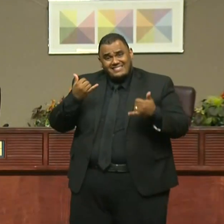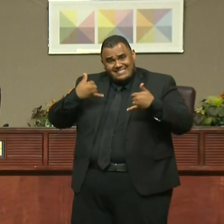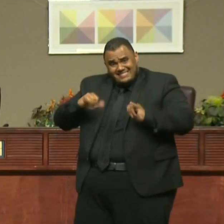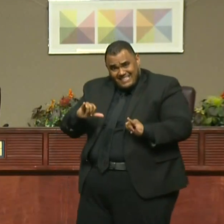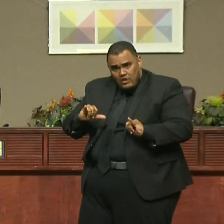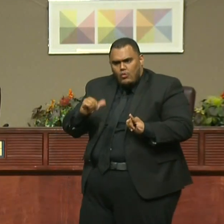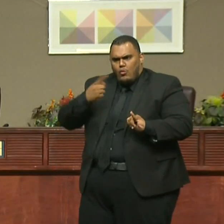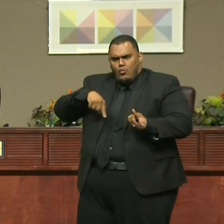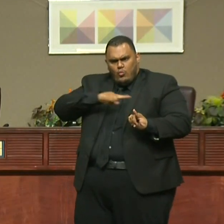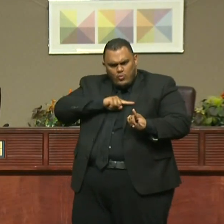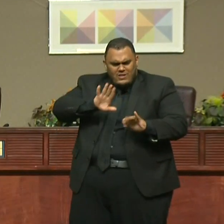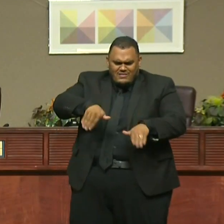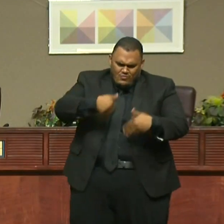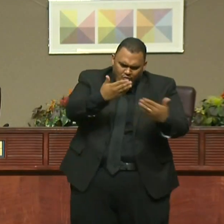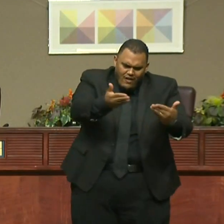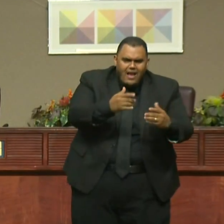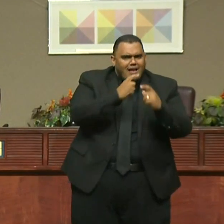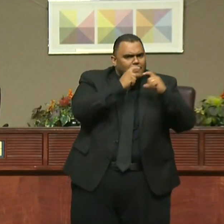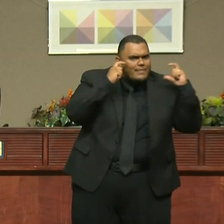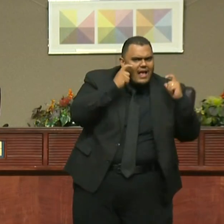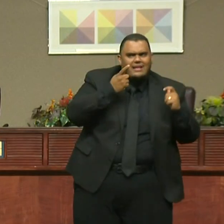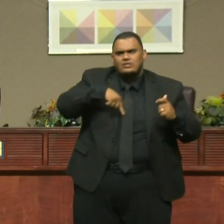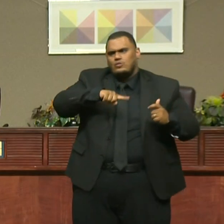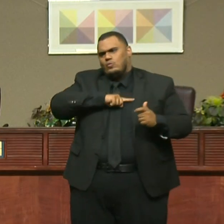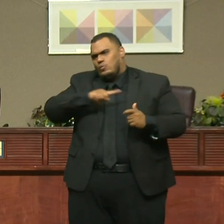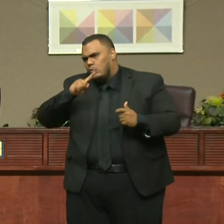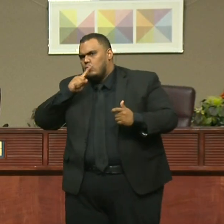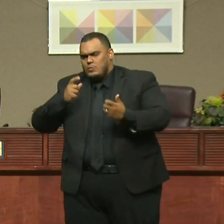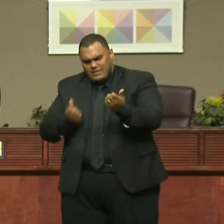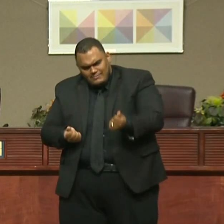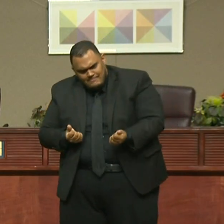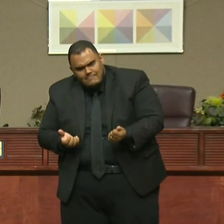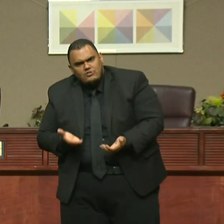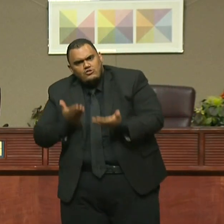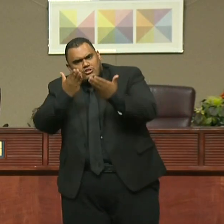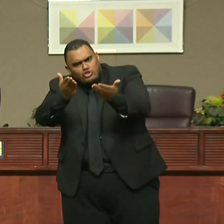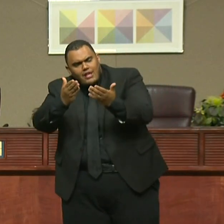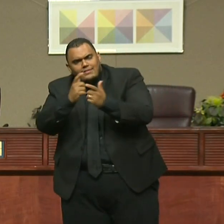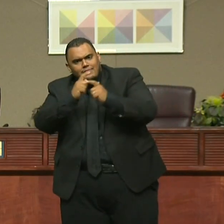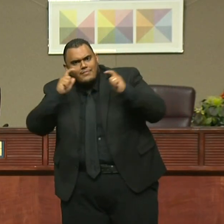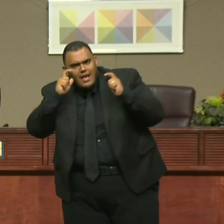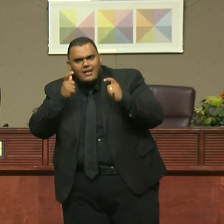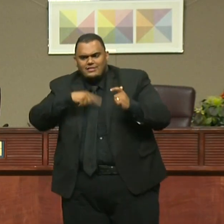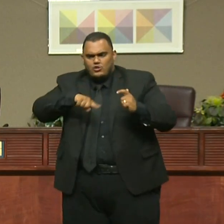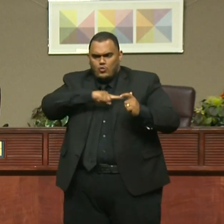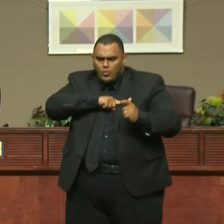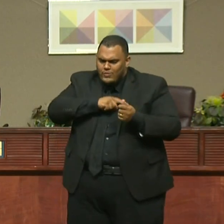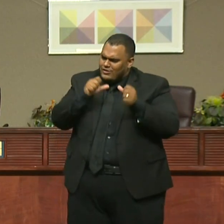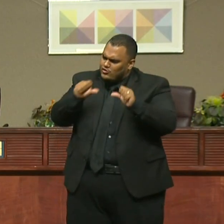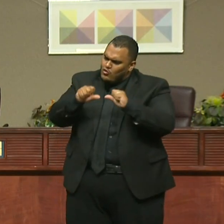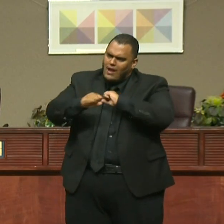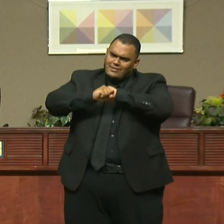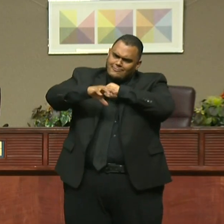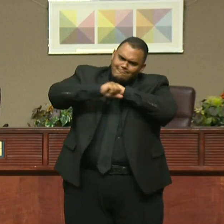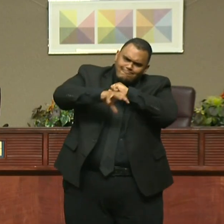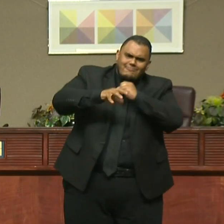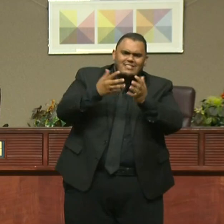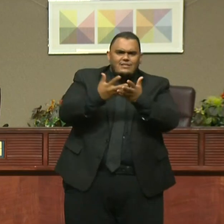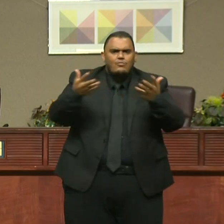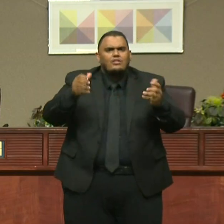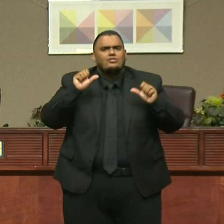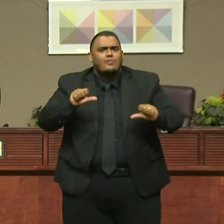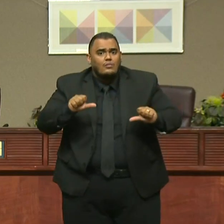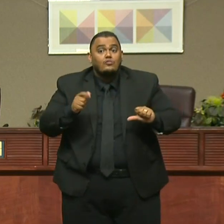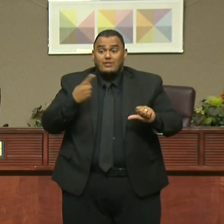are making campaigns to help people to understand that this is a fight that we can fight and win. What we